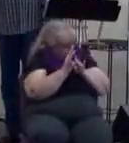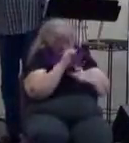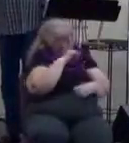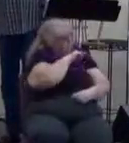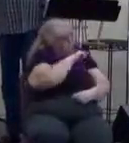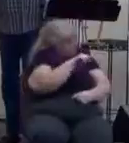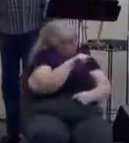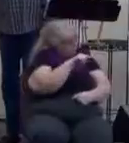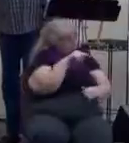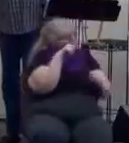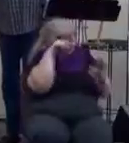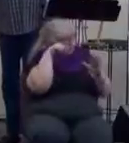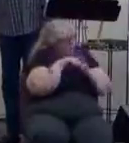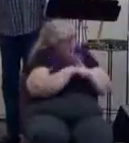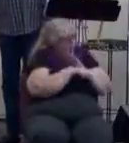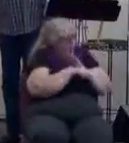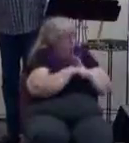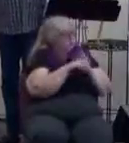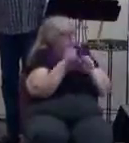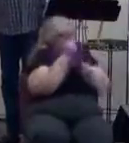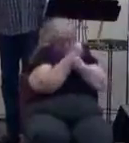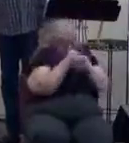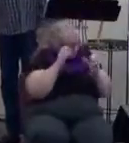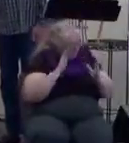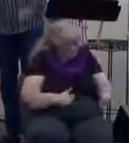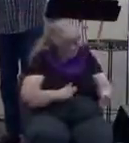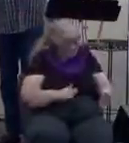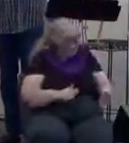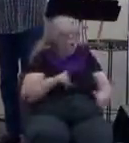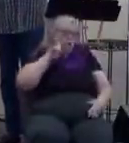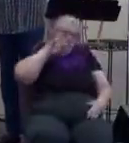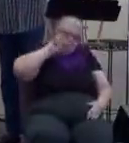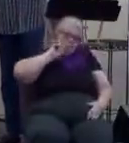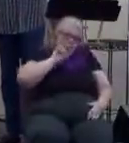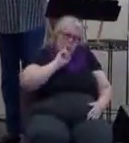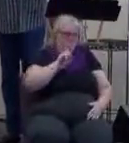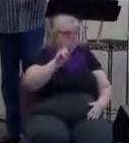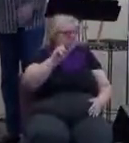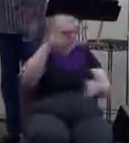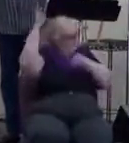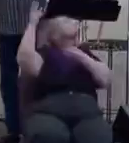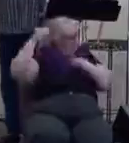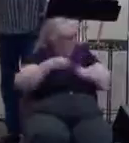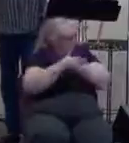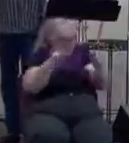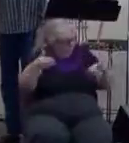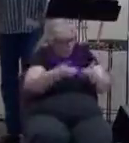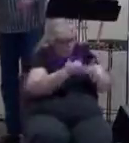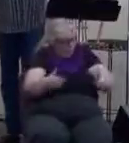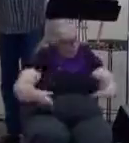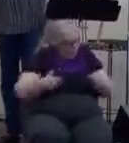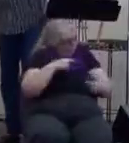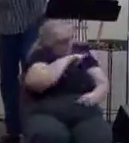that killed him. The Savior. The one that gave new life. You